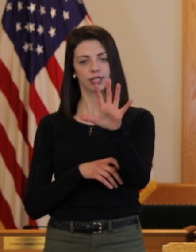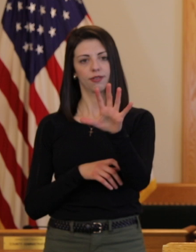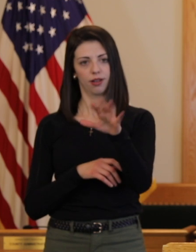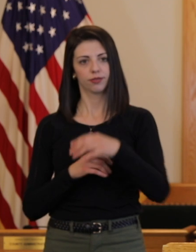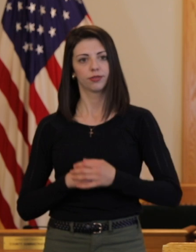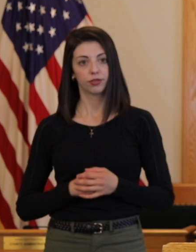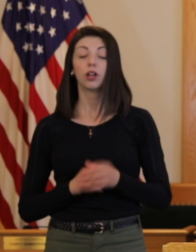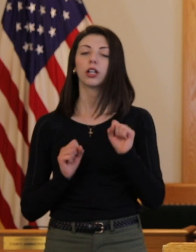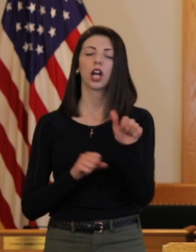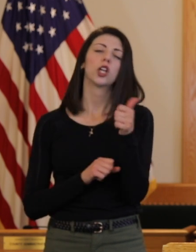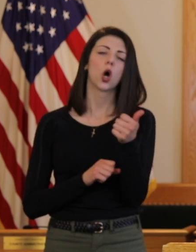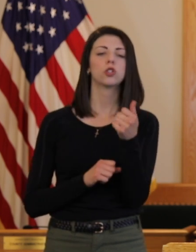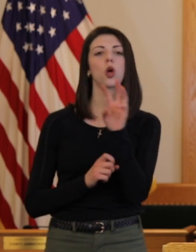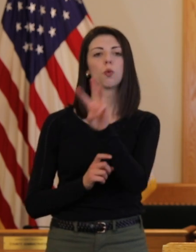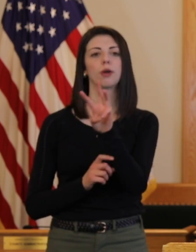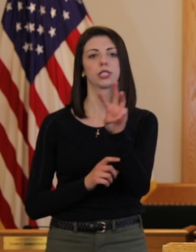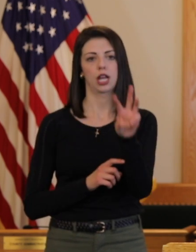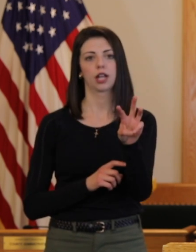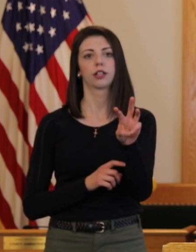1-888-364-3065 or visit